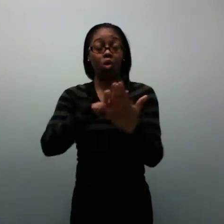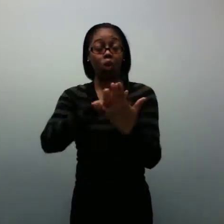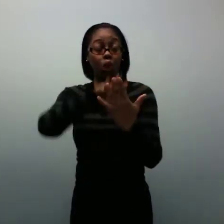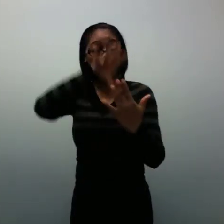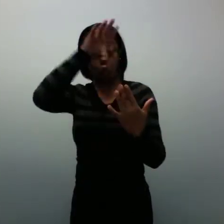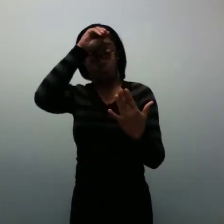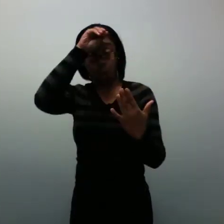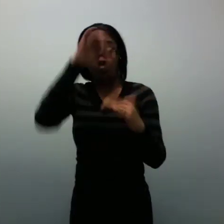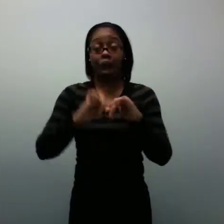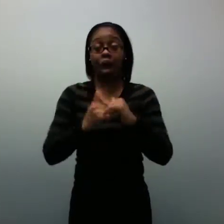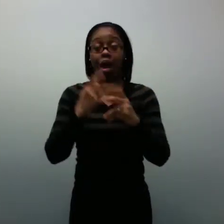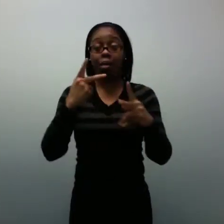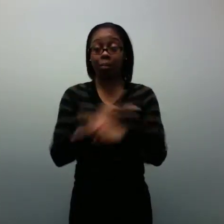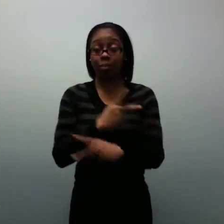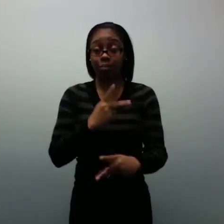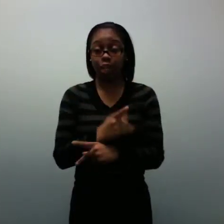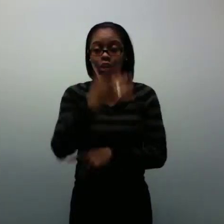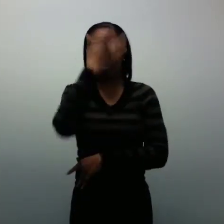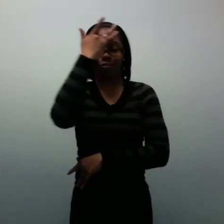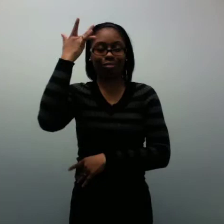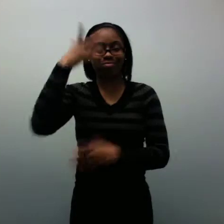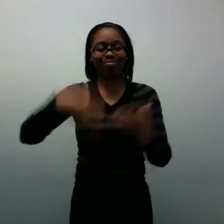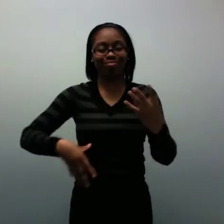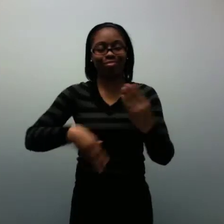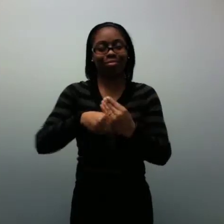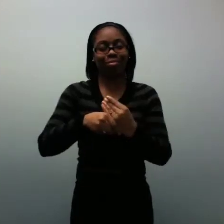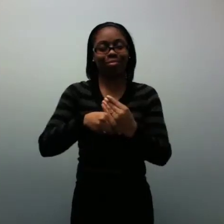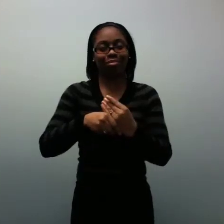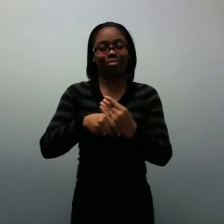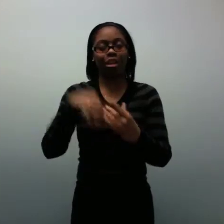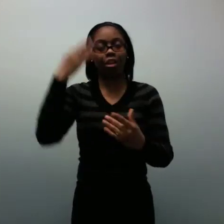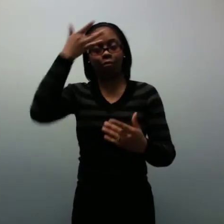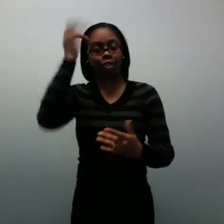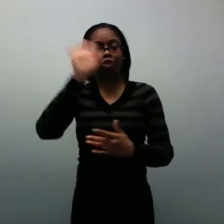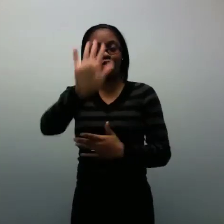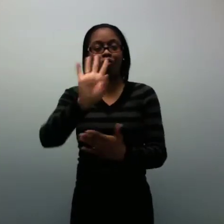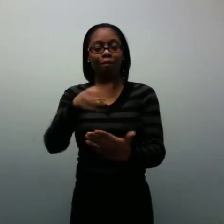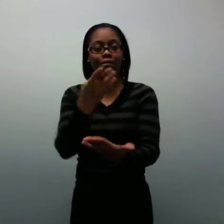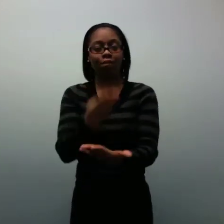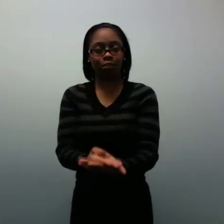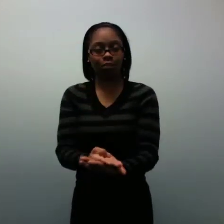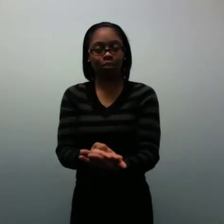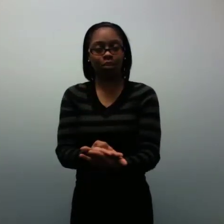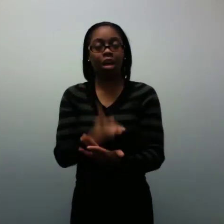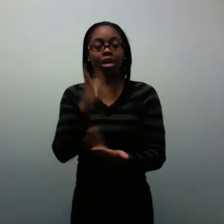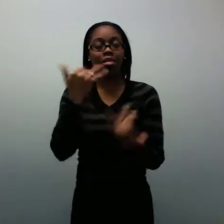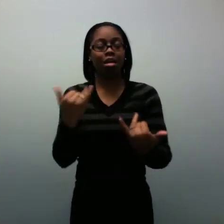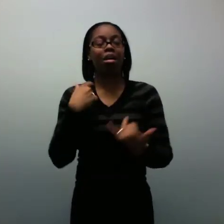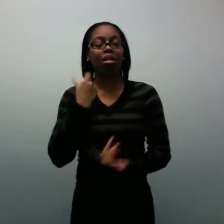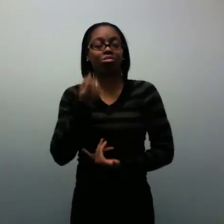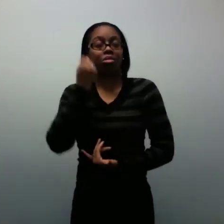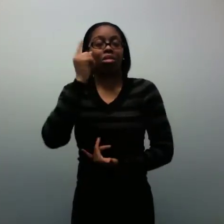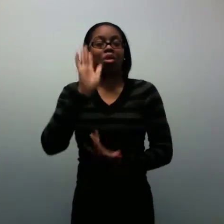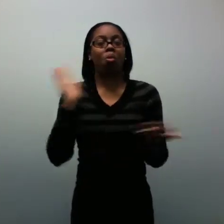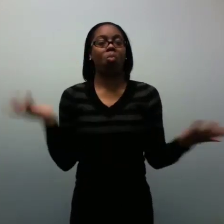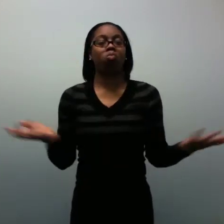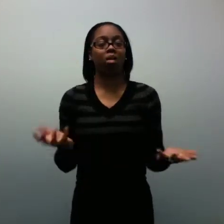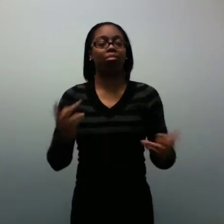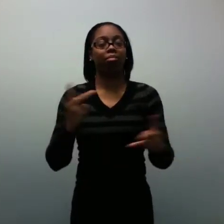simply remember your facts. But it's always a good idea to go back to understand what multiplication is. As again, we get to